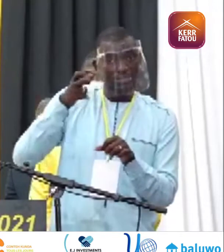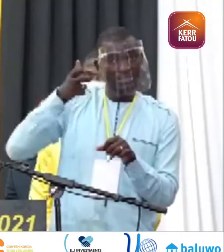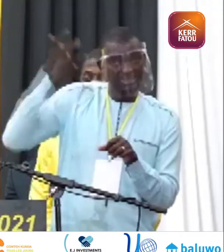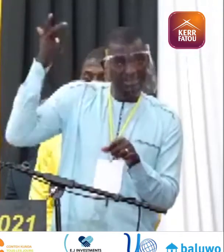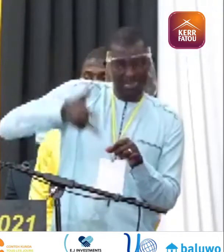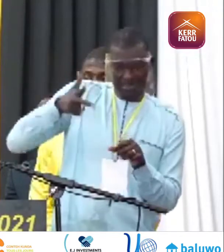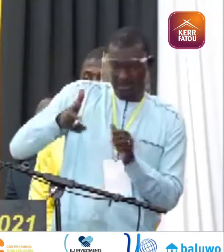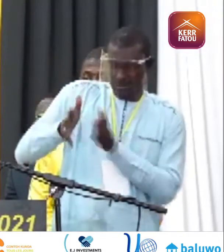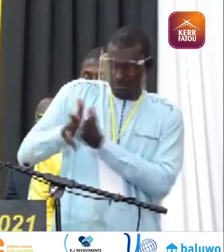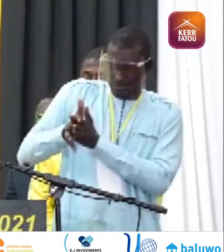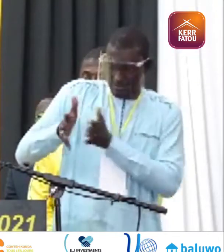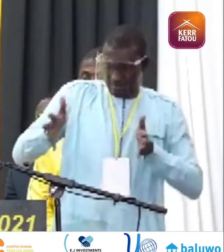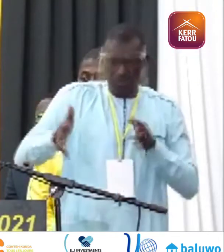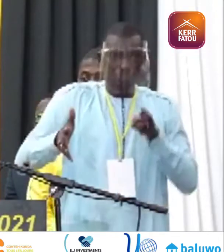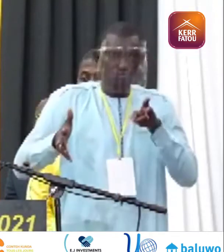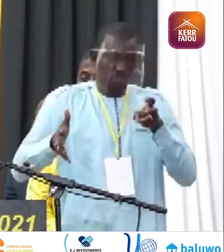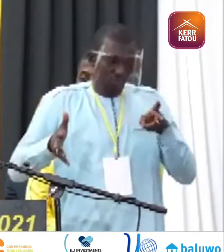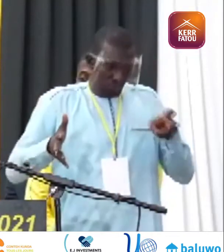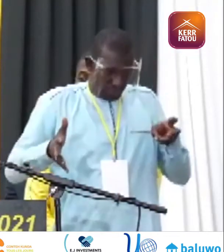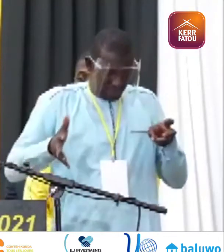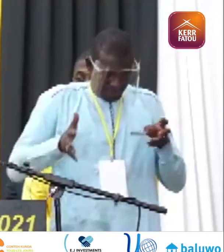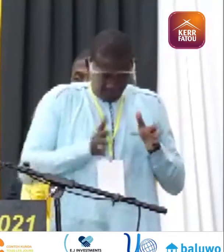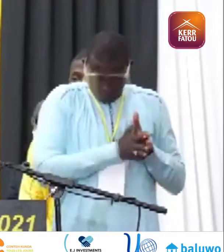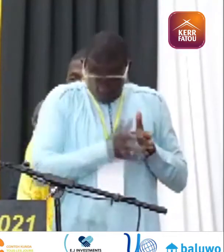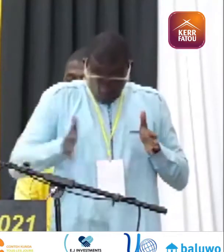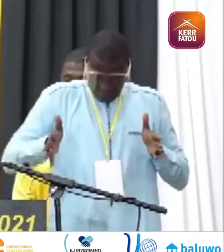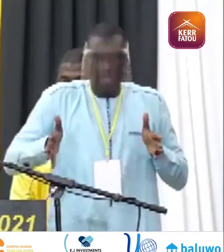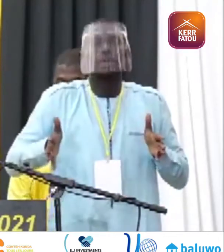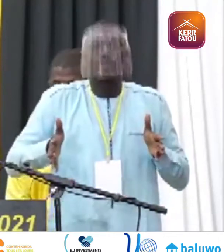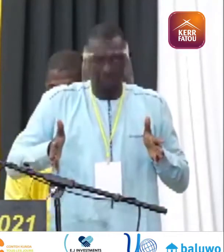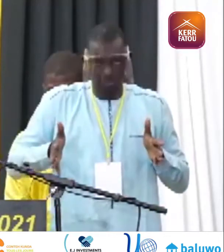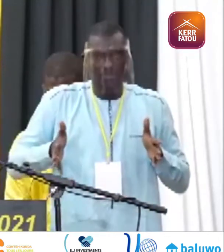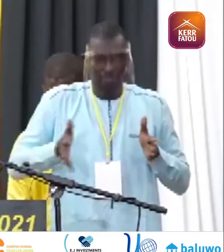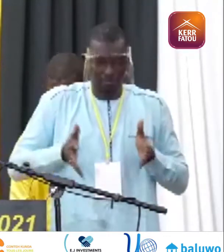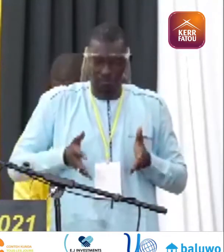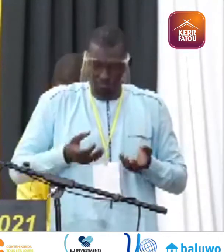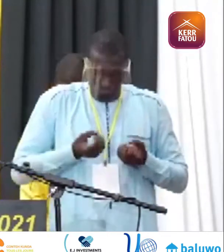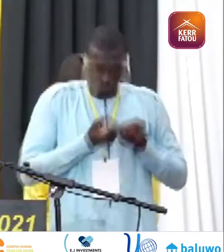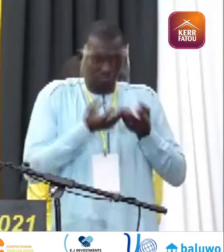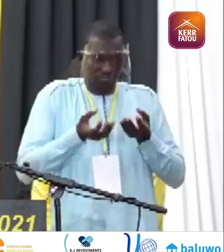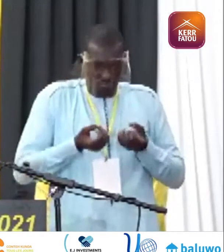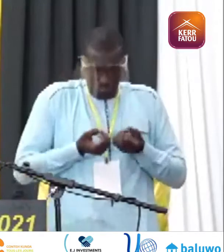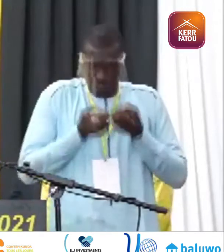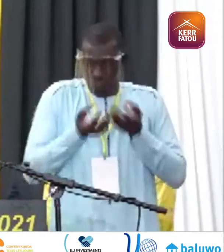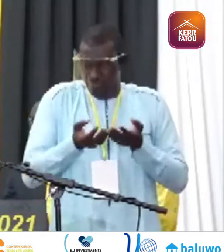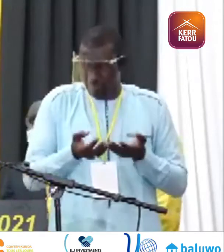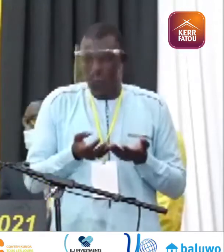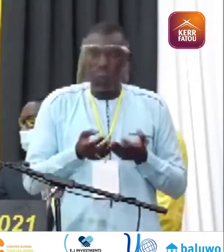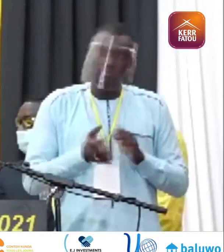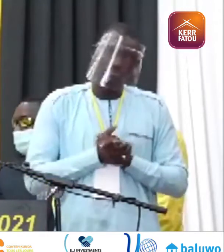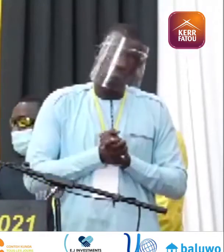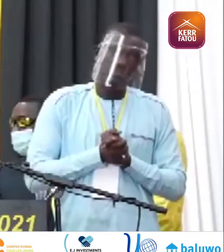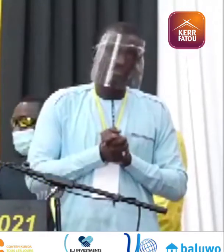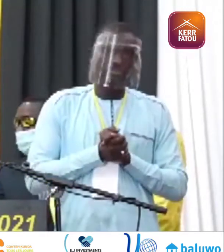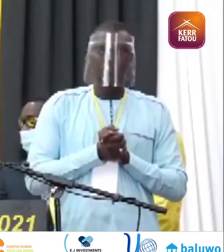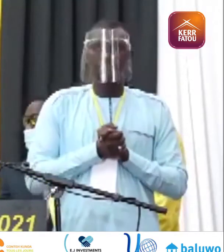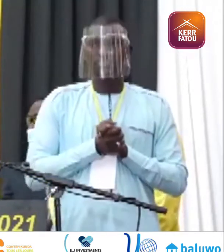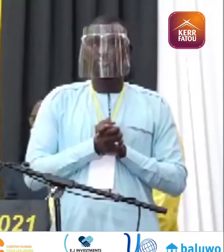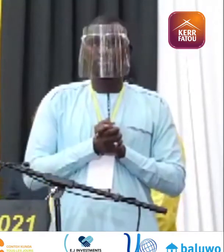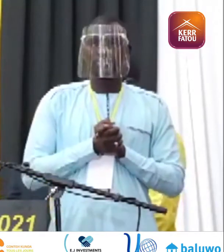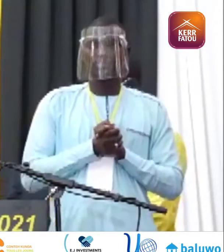to 2020 will certainly be doubled in